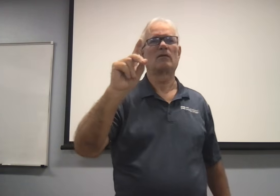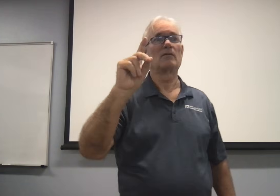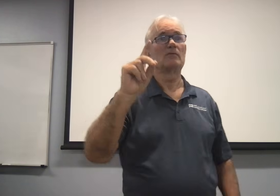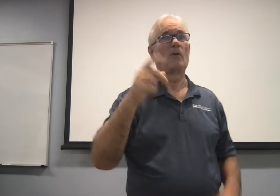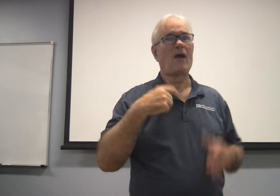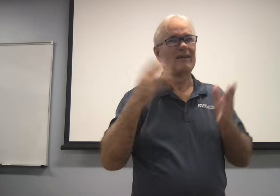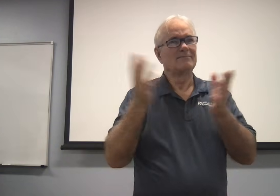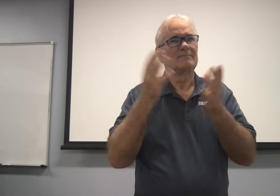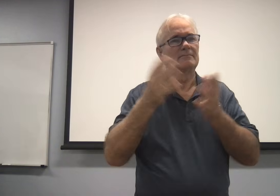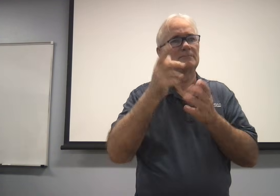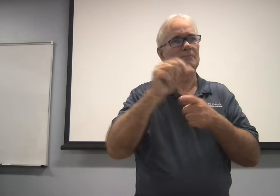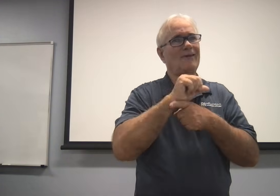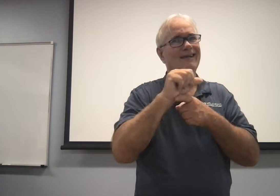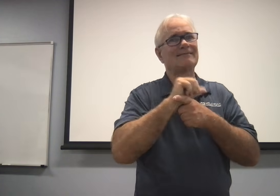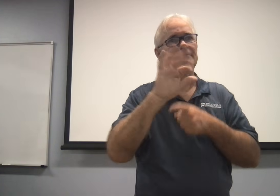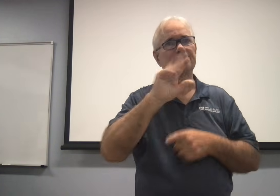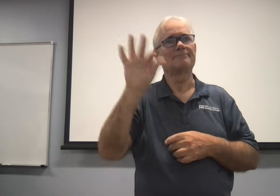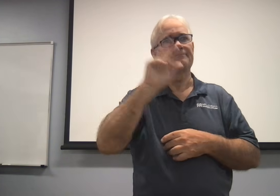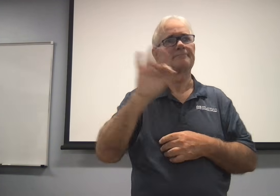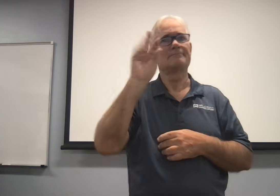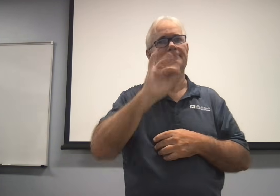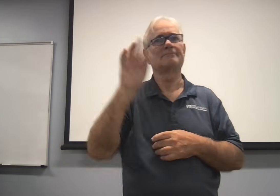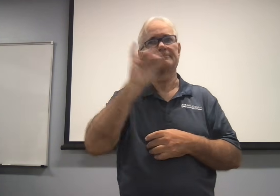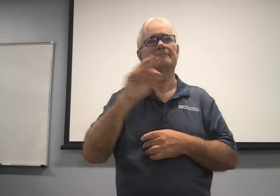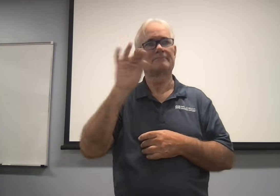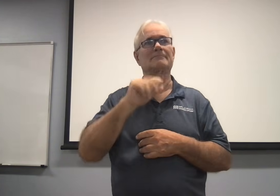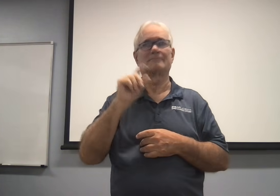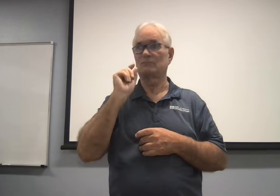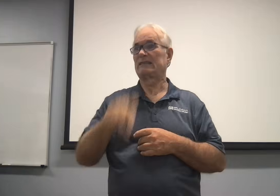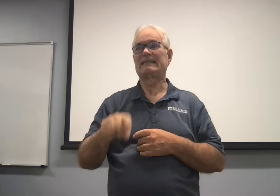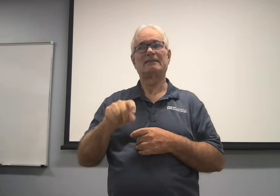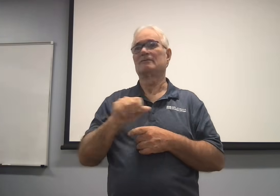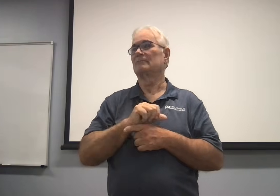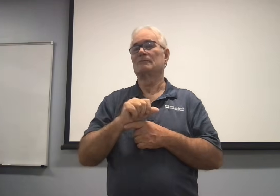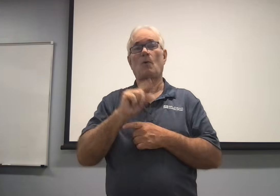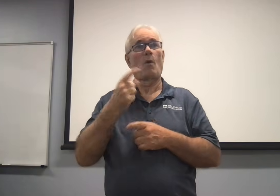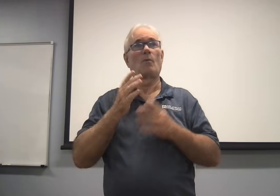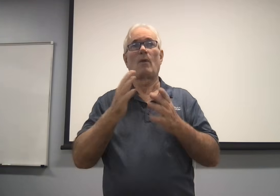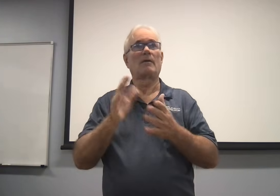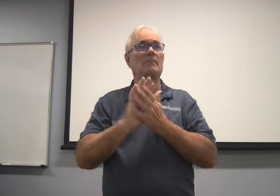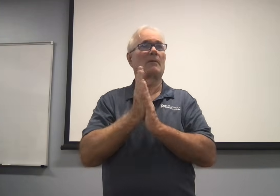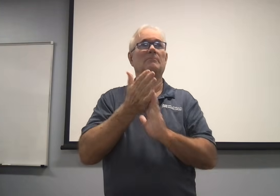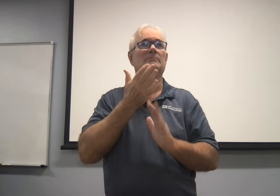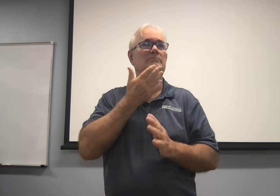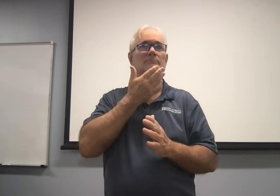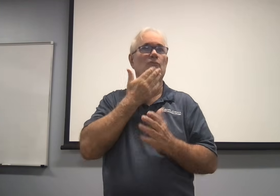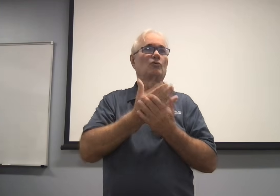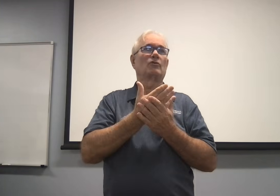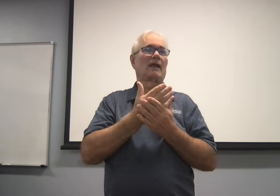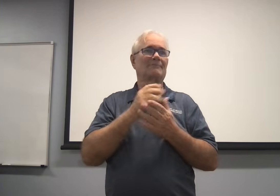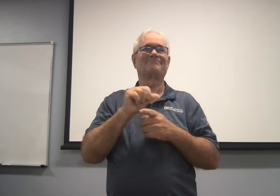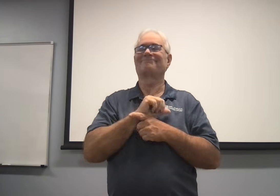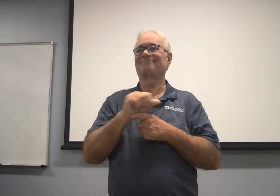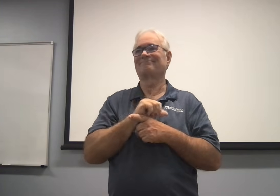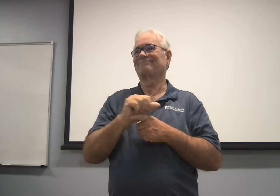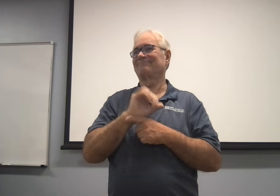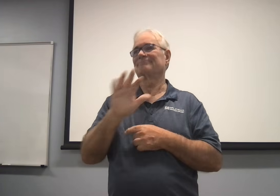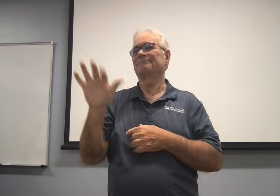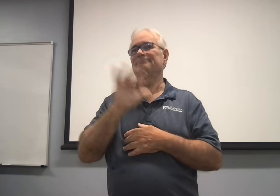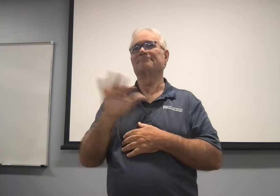Would. So I really encourage you to practice your lexiconalized signing. You know, that's the only way